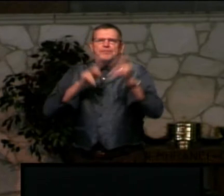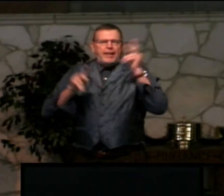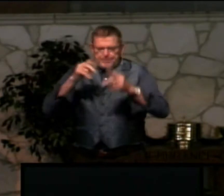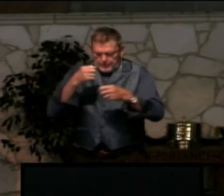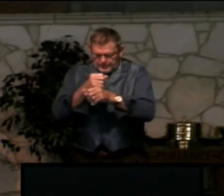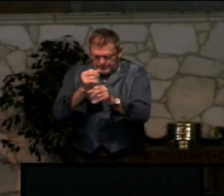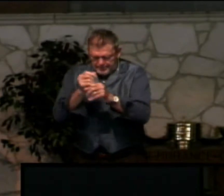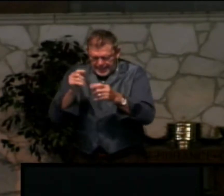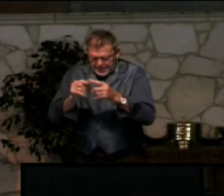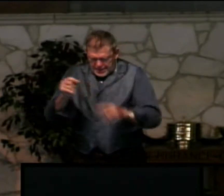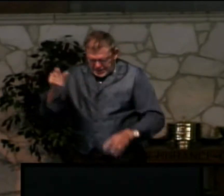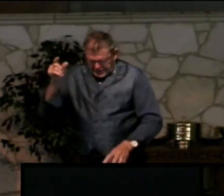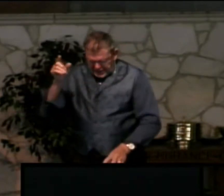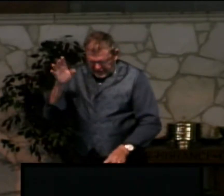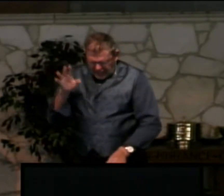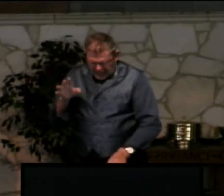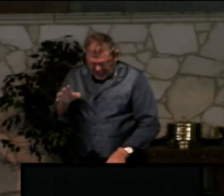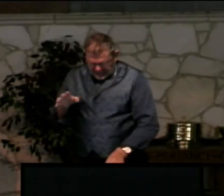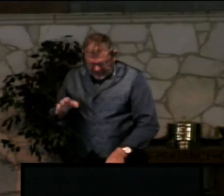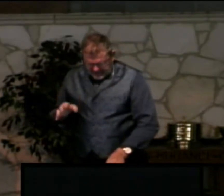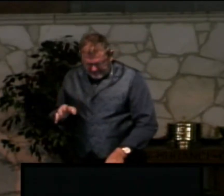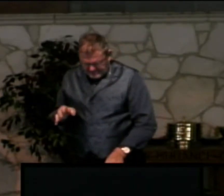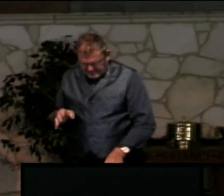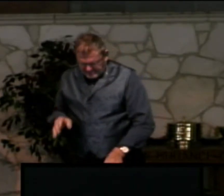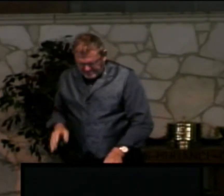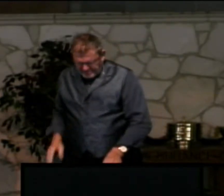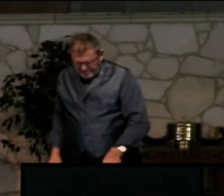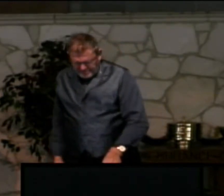Vows that people made to God.